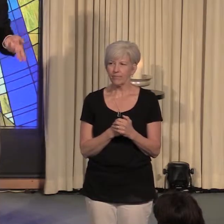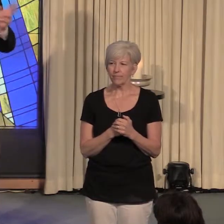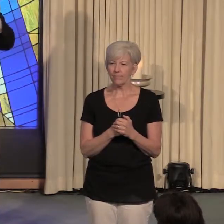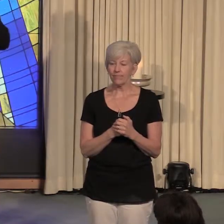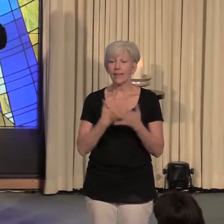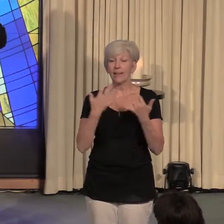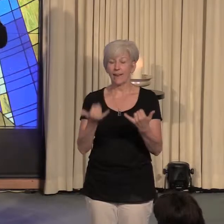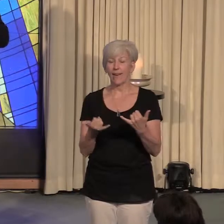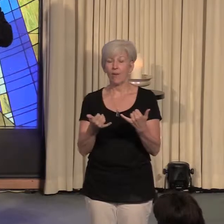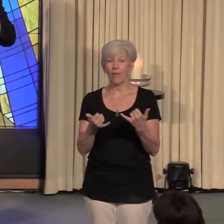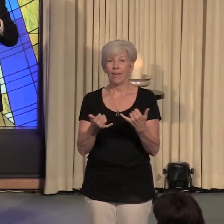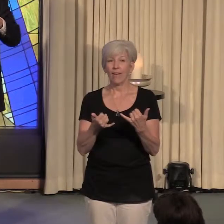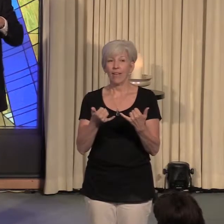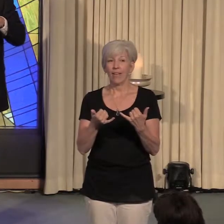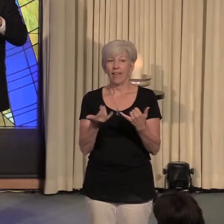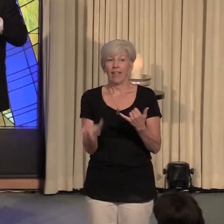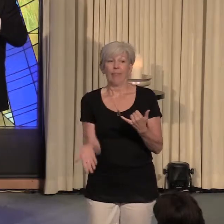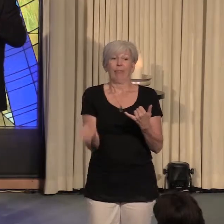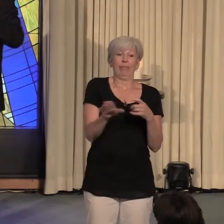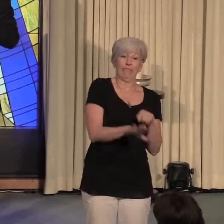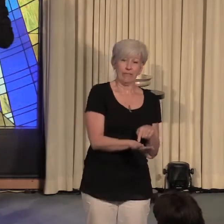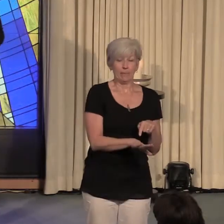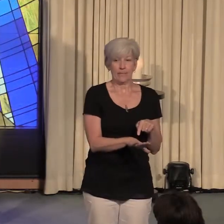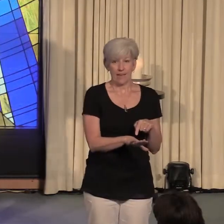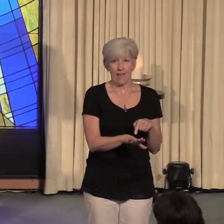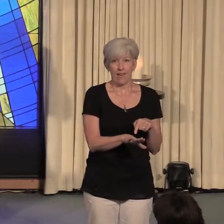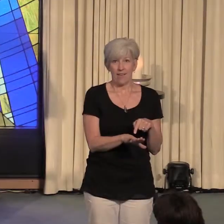Now, the flip side of